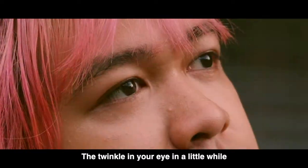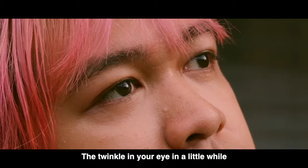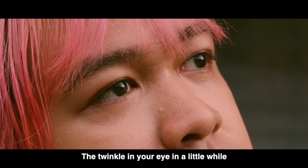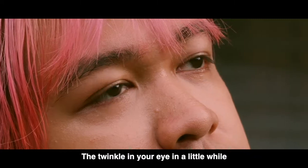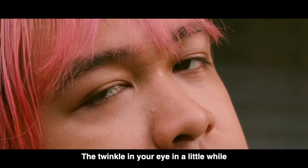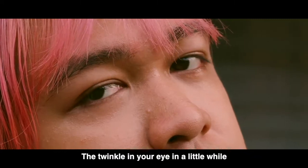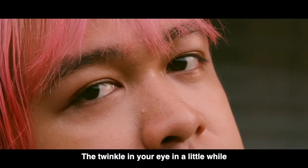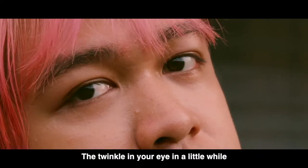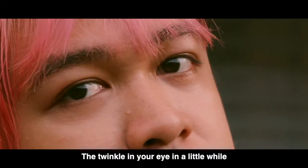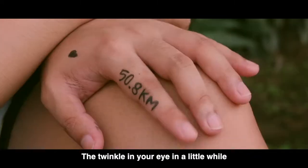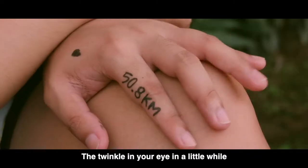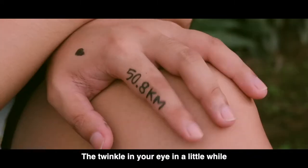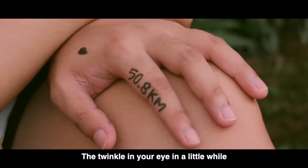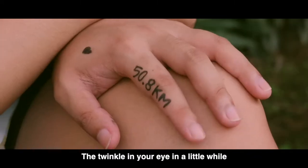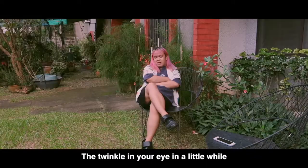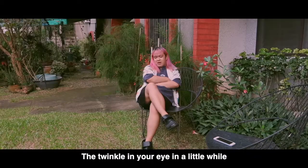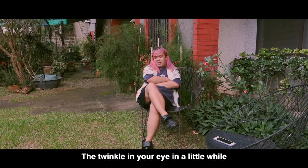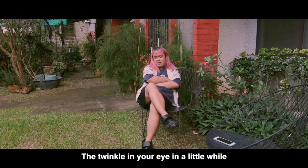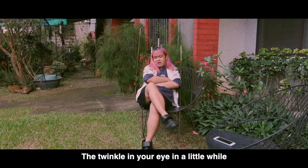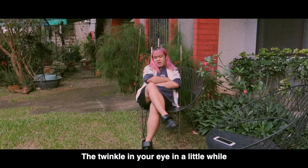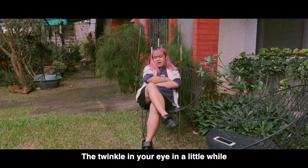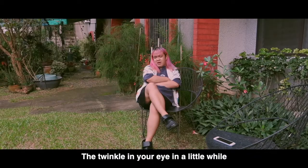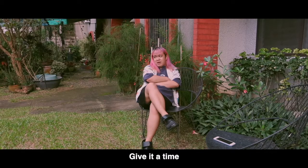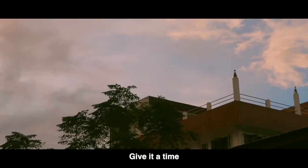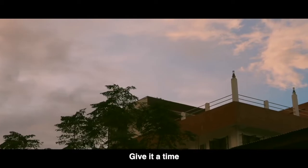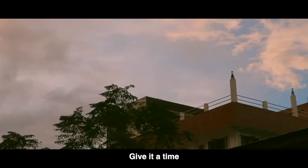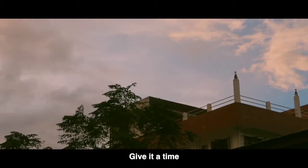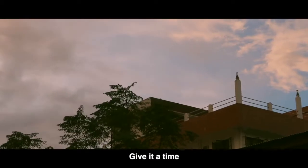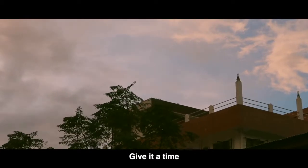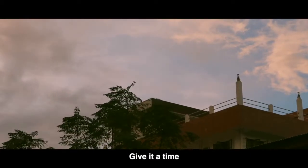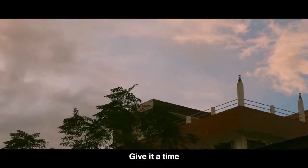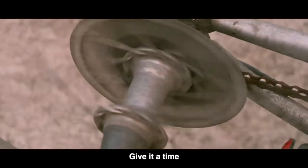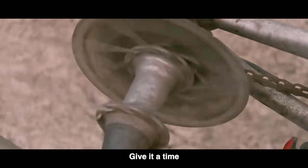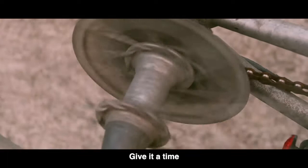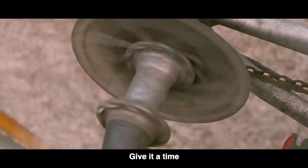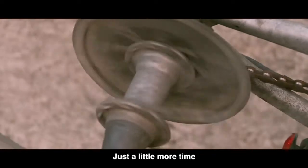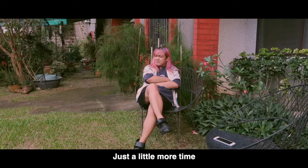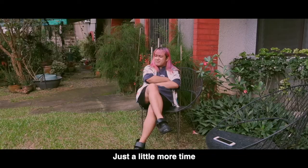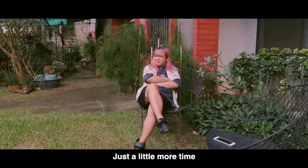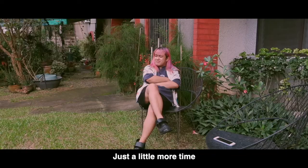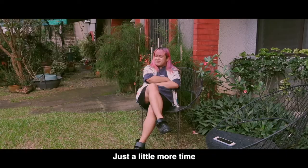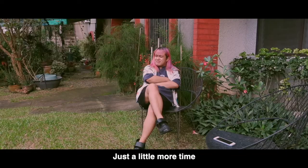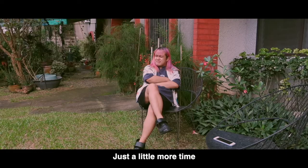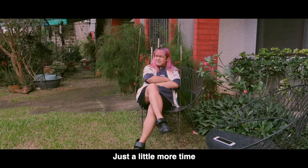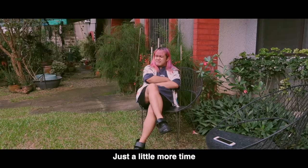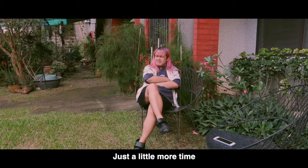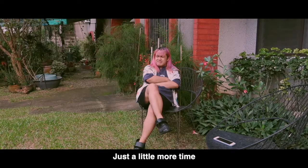in a little while Give it time, just a little more time So